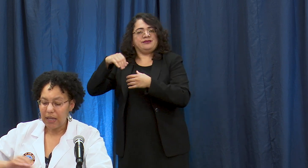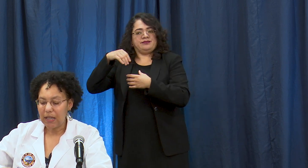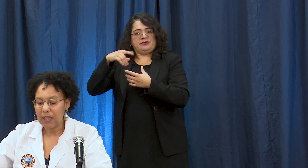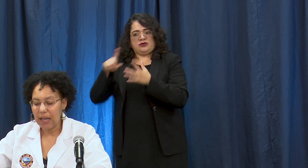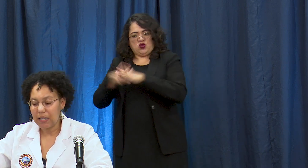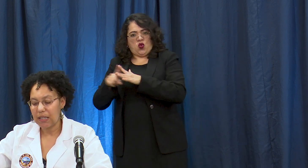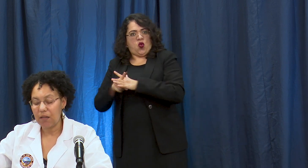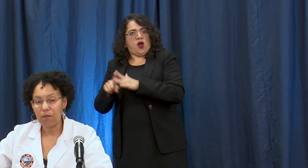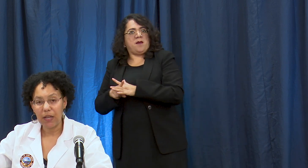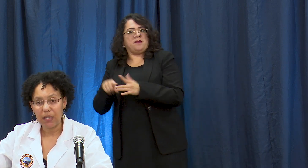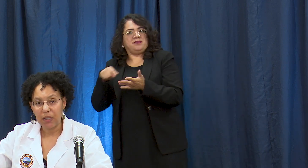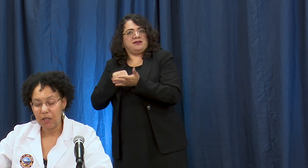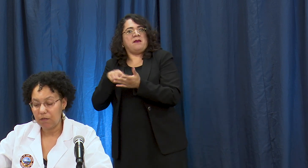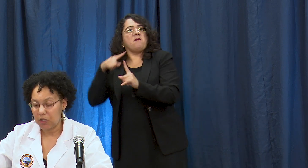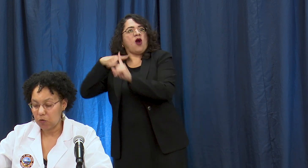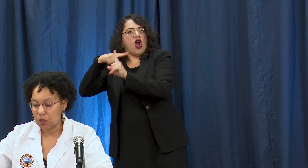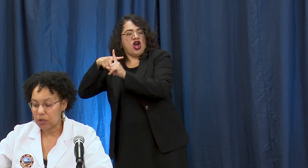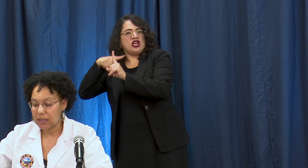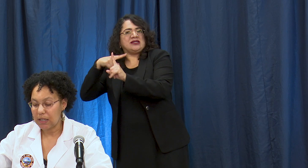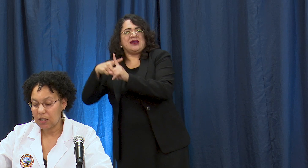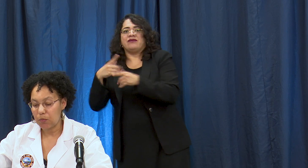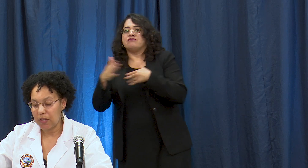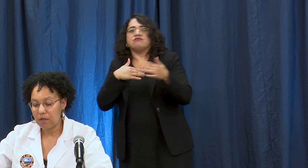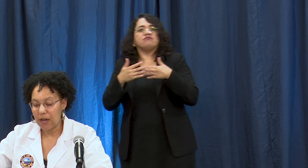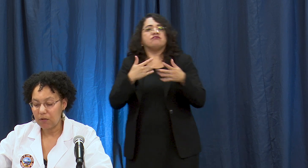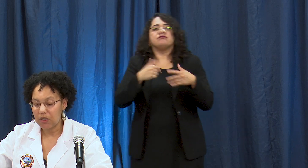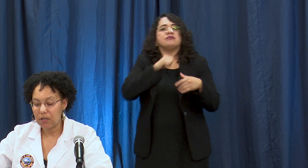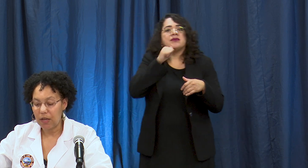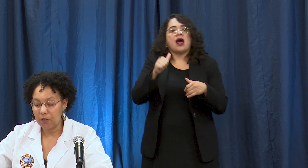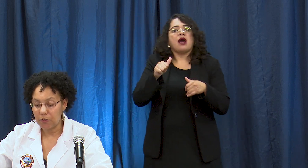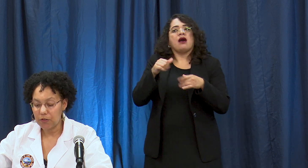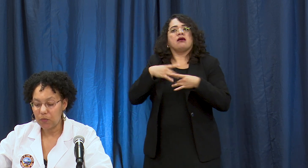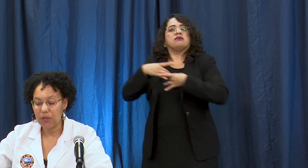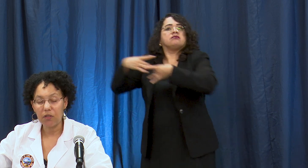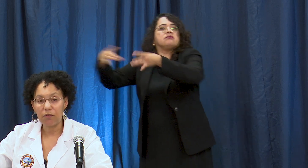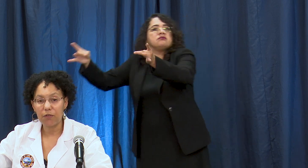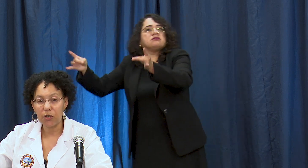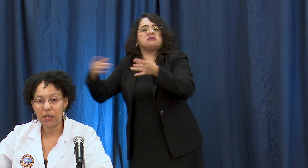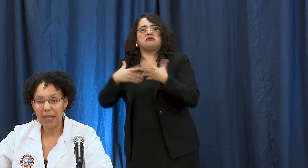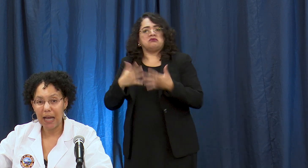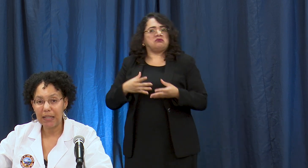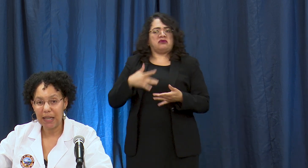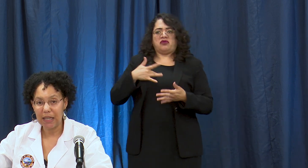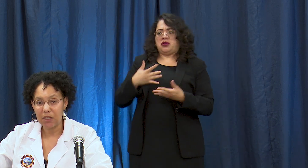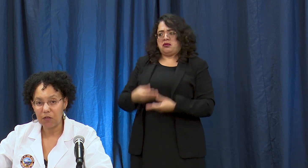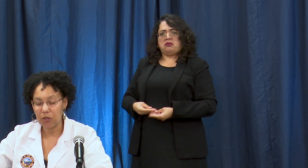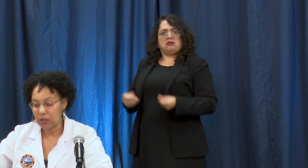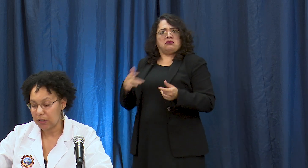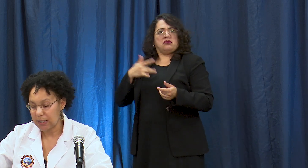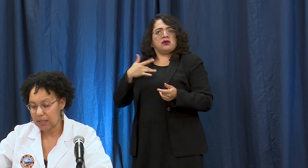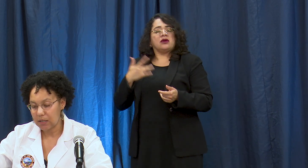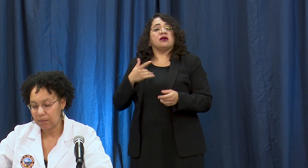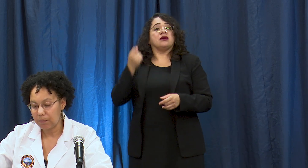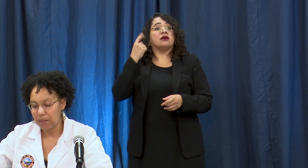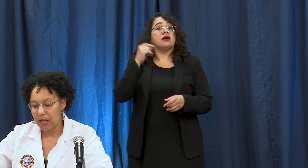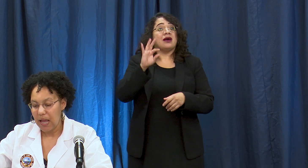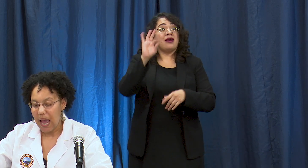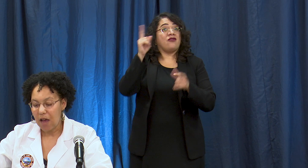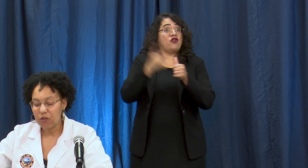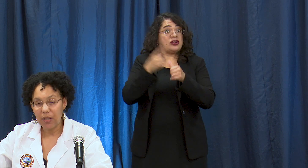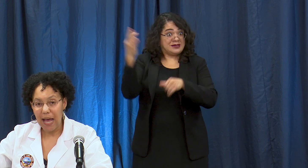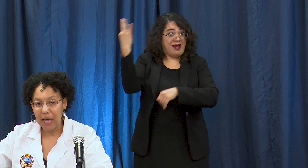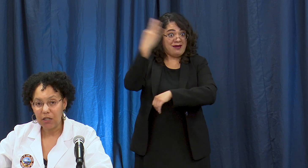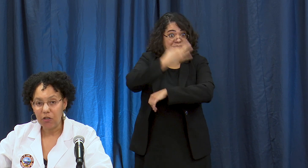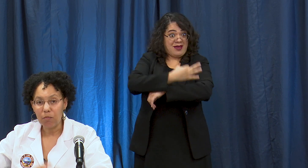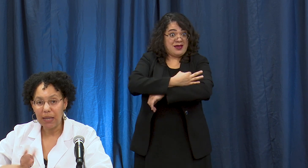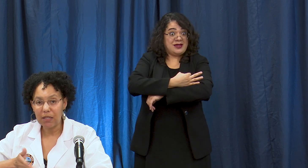So data indicates that infected individuals can spread the virus to others within the first 9 days of their illness.